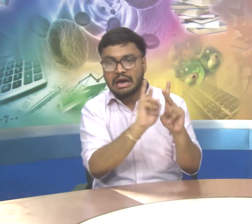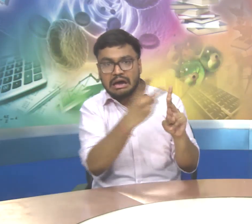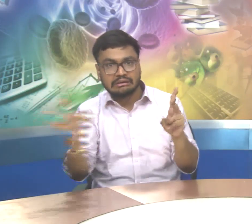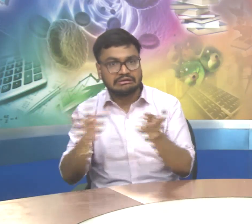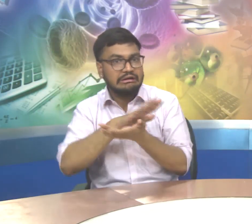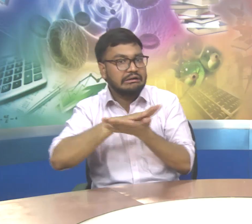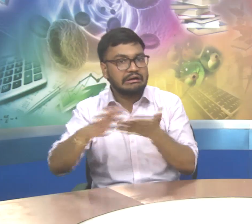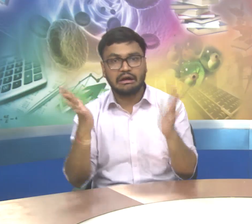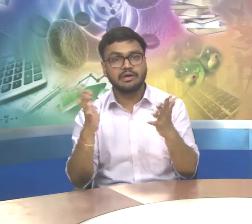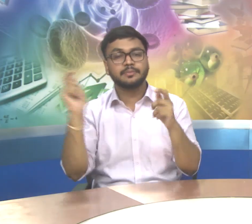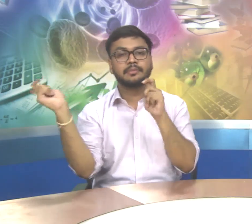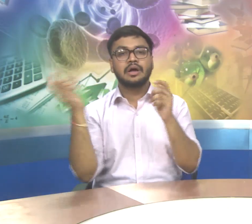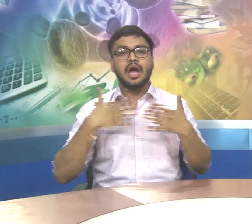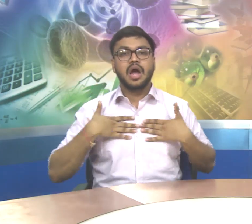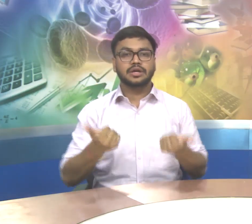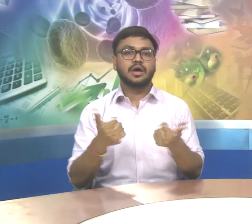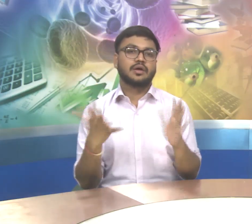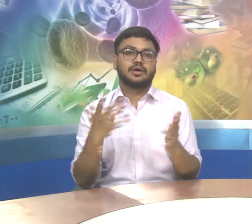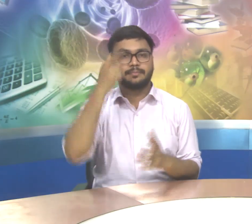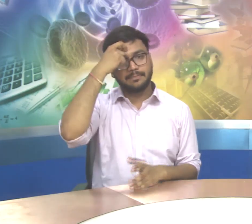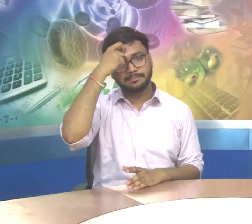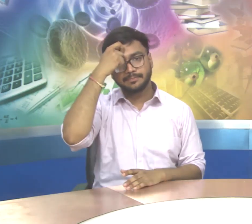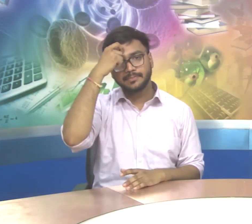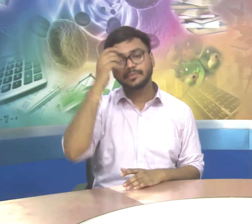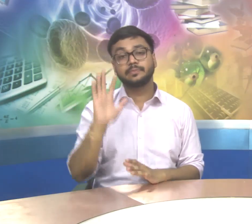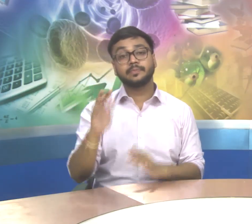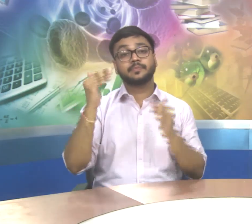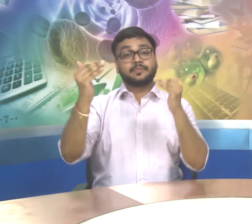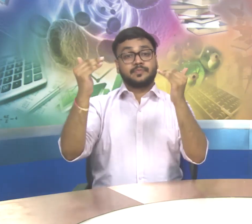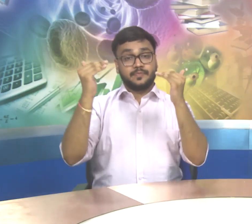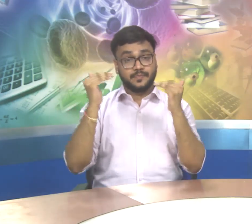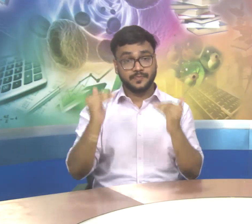they start health problems, lack of clean water and air.